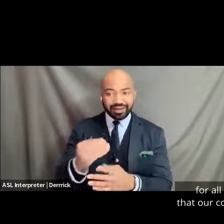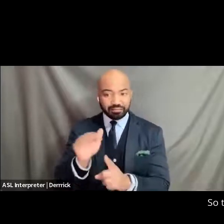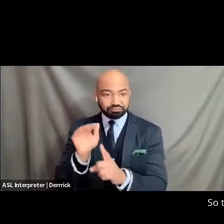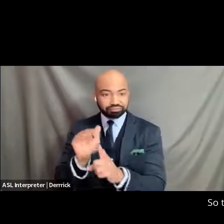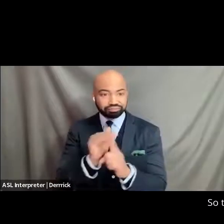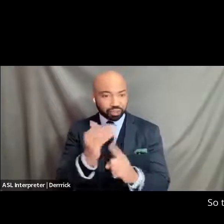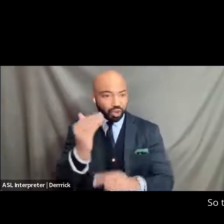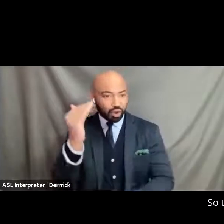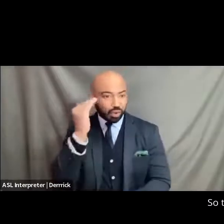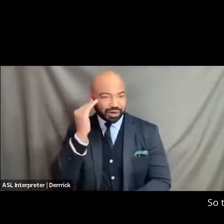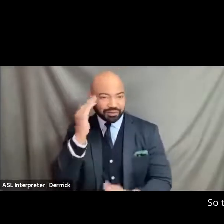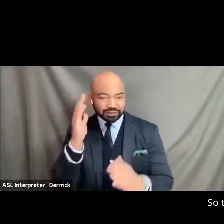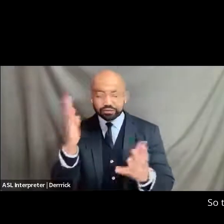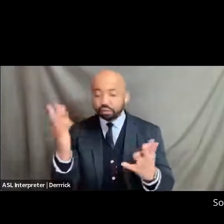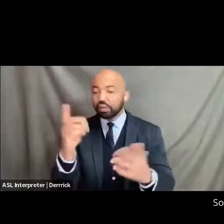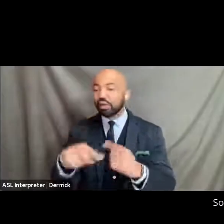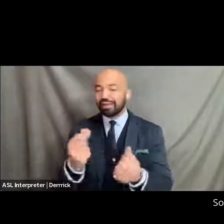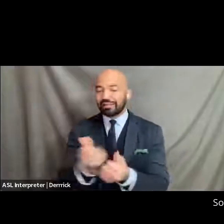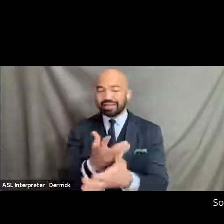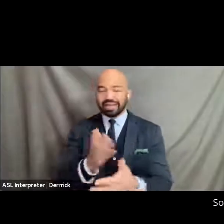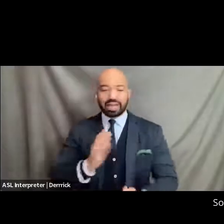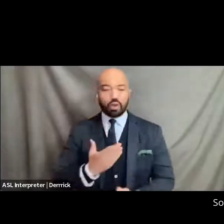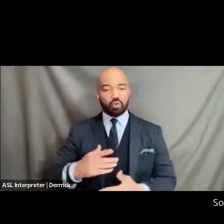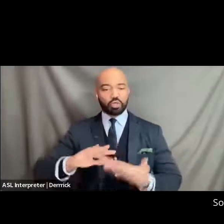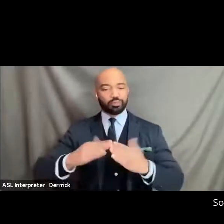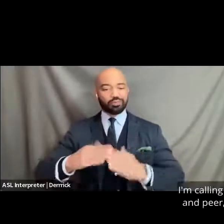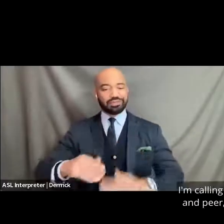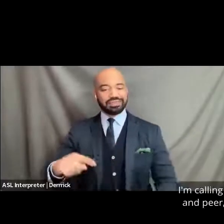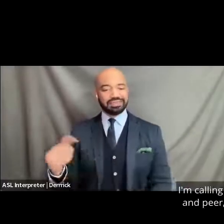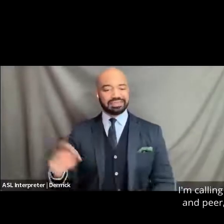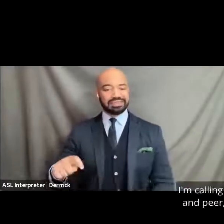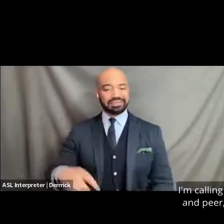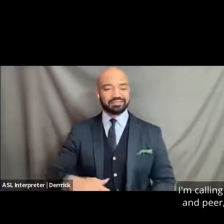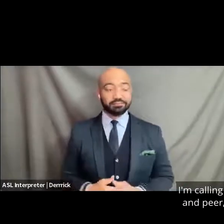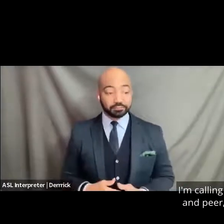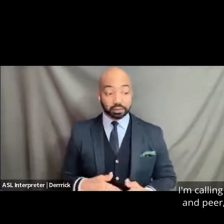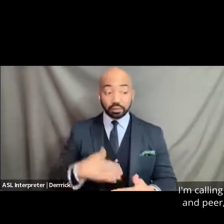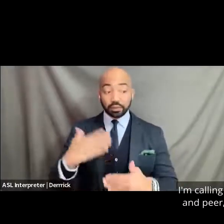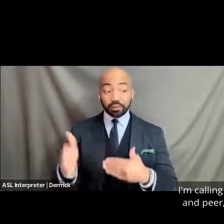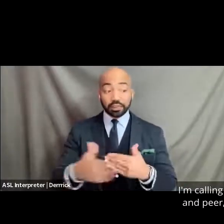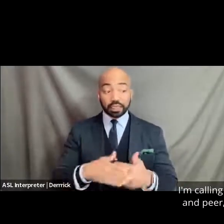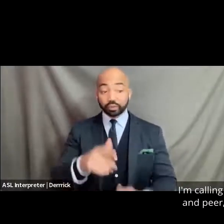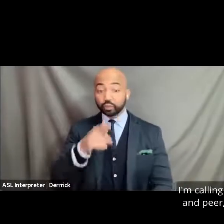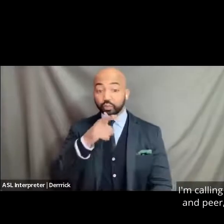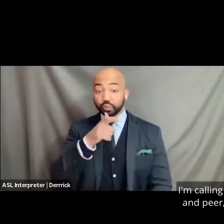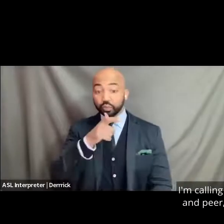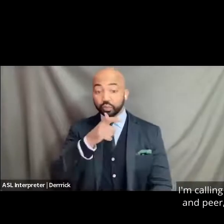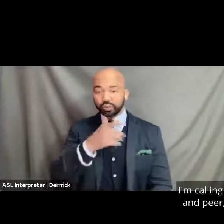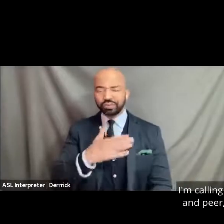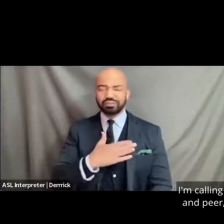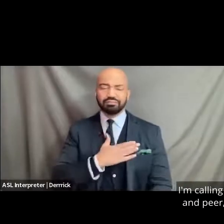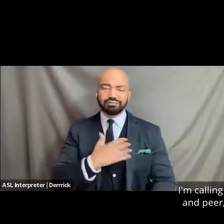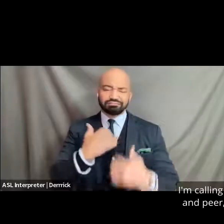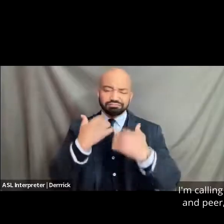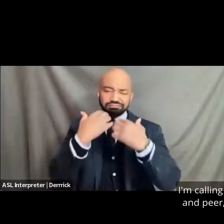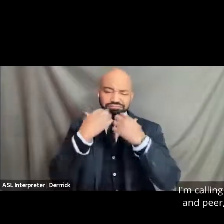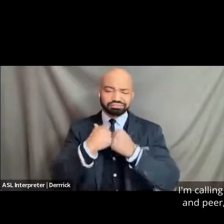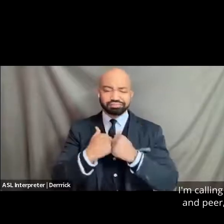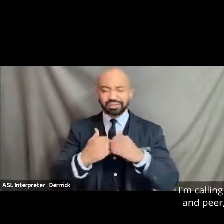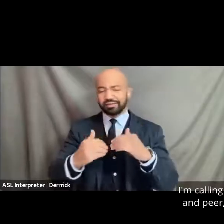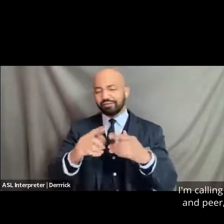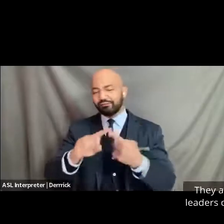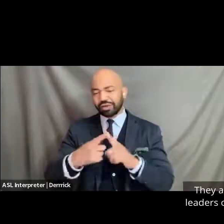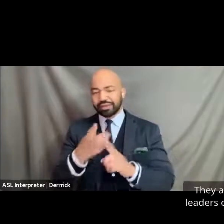needs so thank you so next up i'm calling up a dear friend and peer vesper